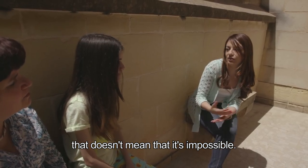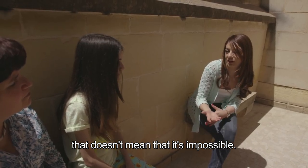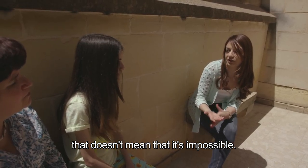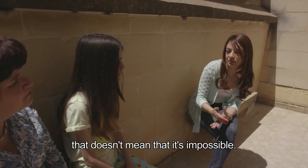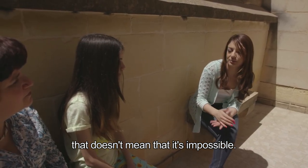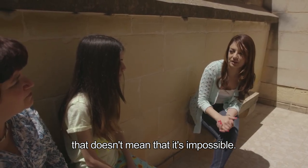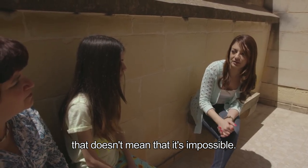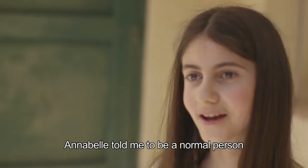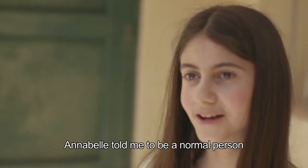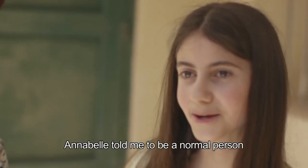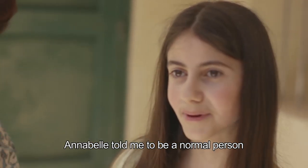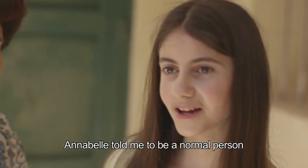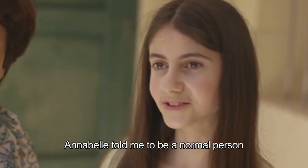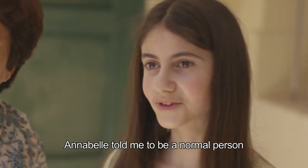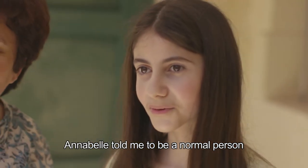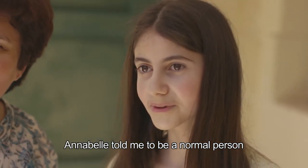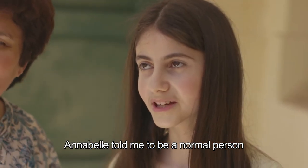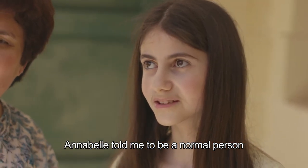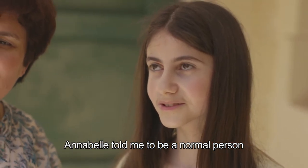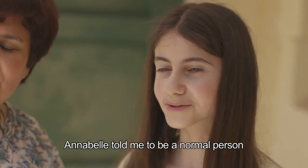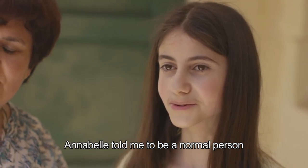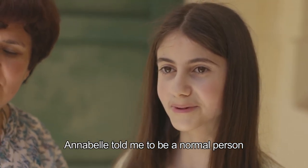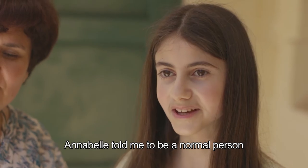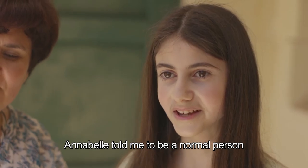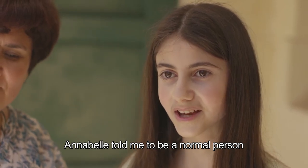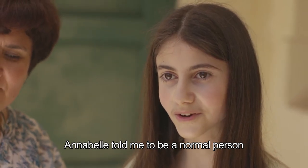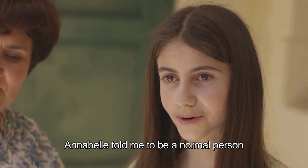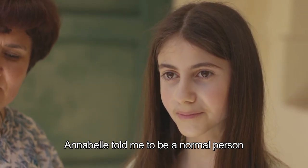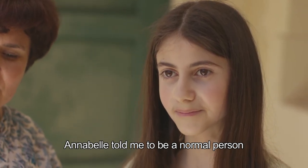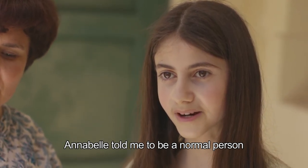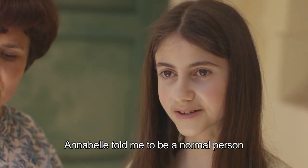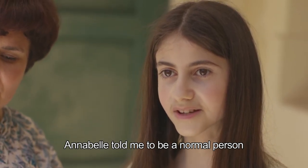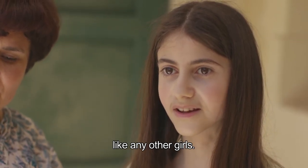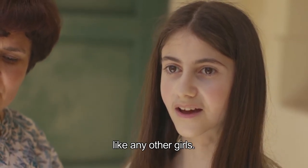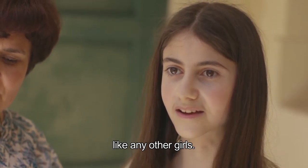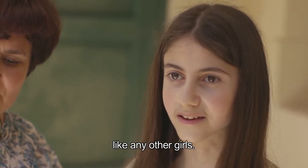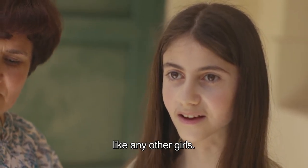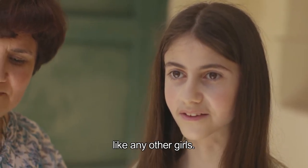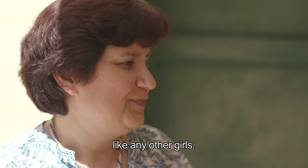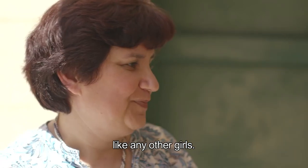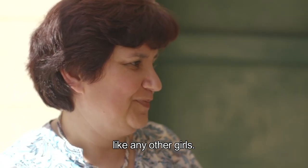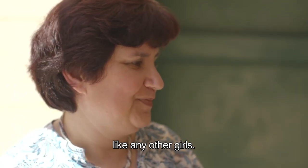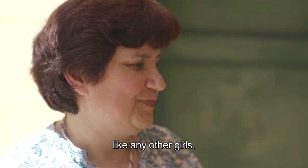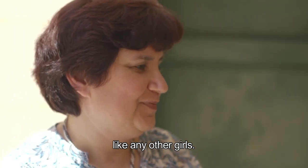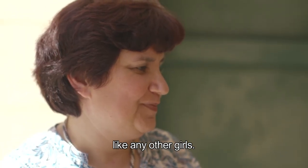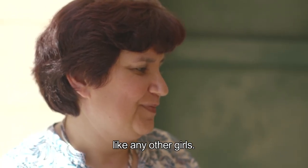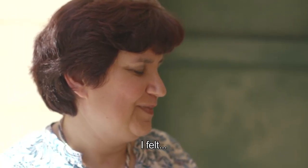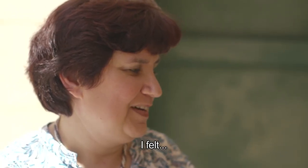it's impossible. Annabelle told me to be a normal person like any other girls.